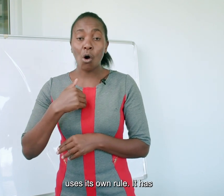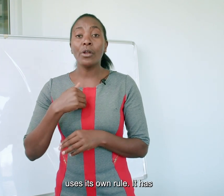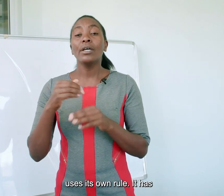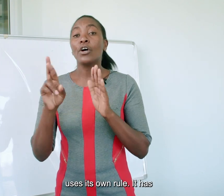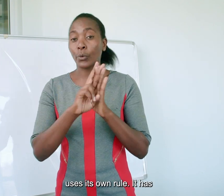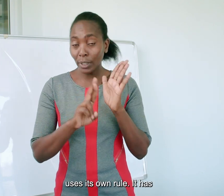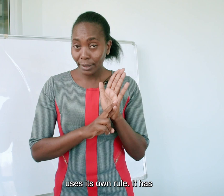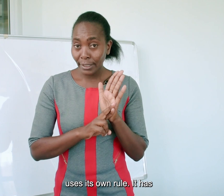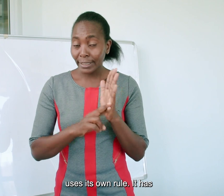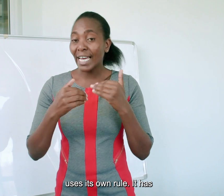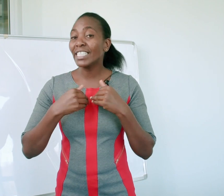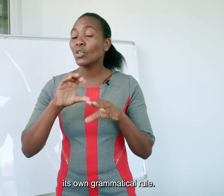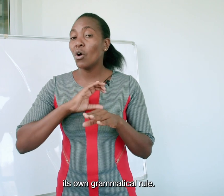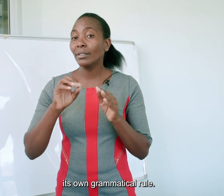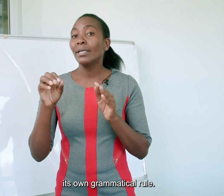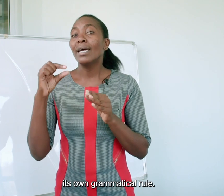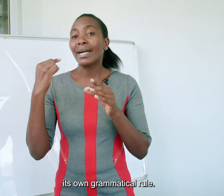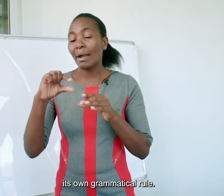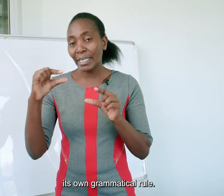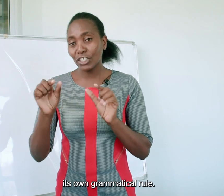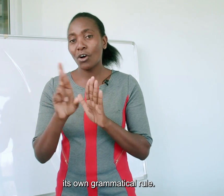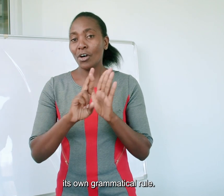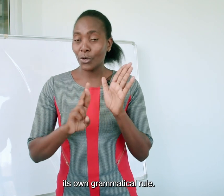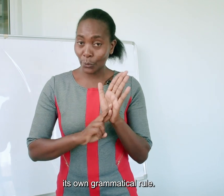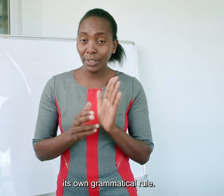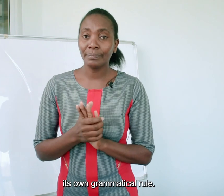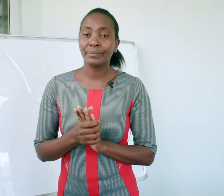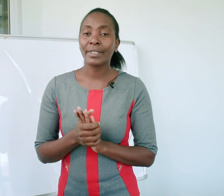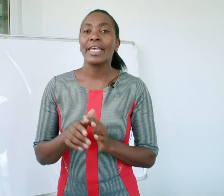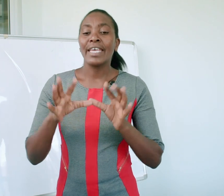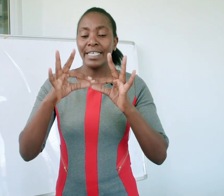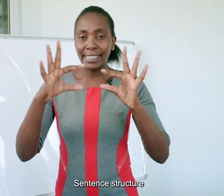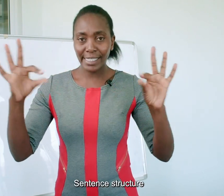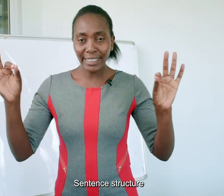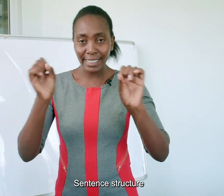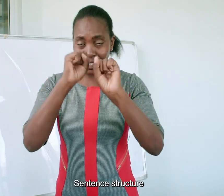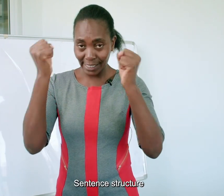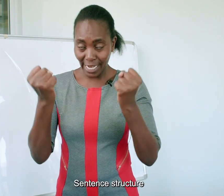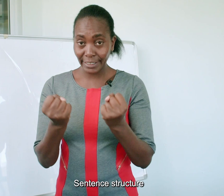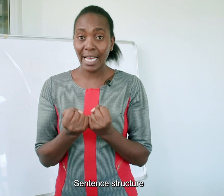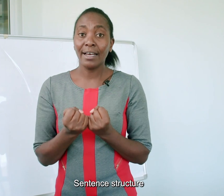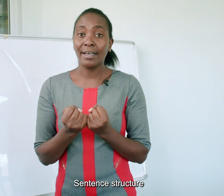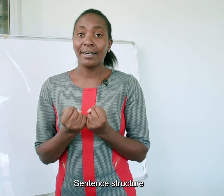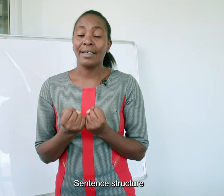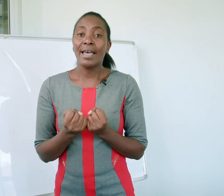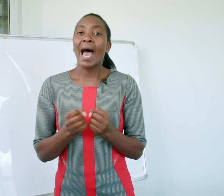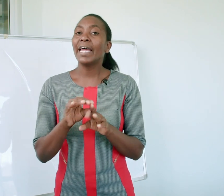own rule. It has its own grammatical rule, sentence structure, and